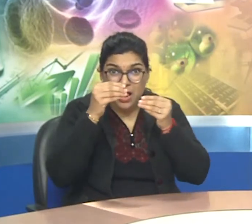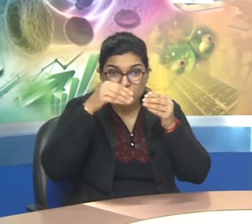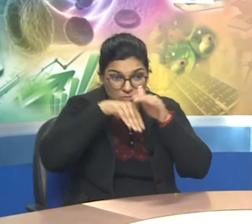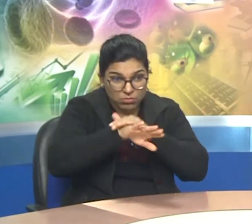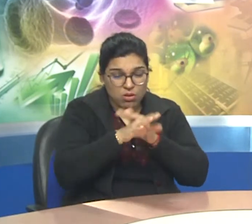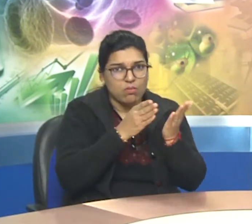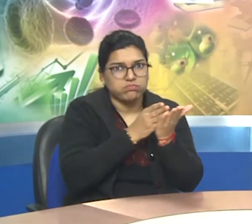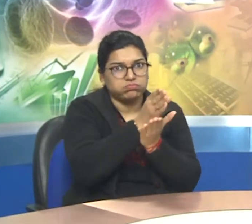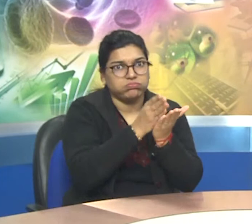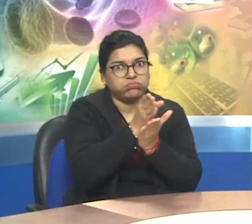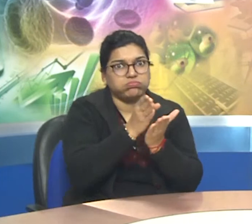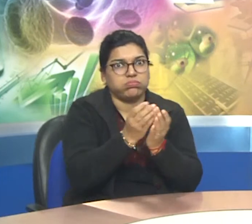Because